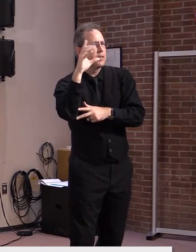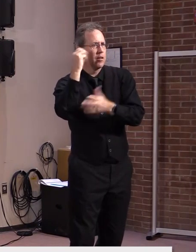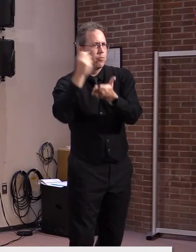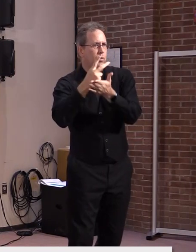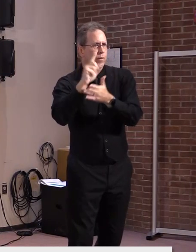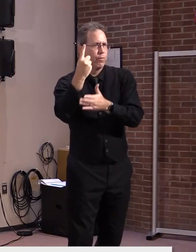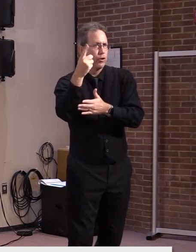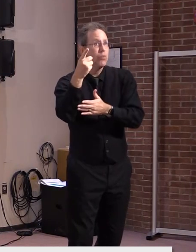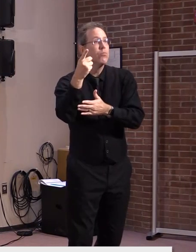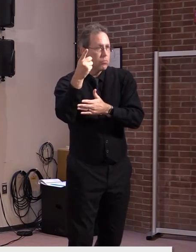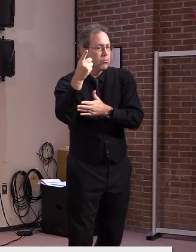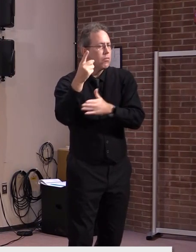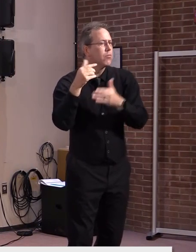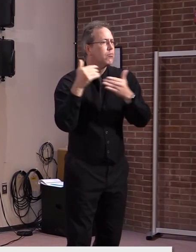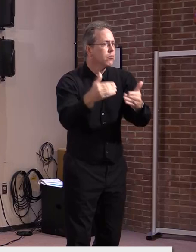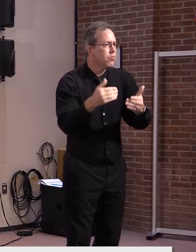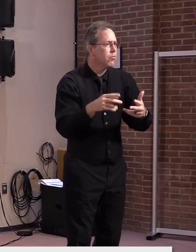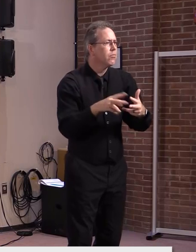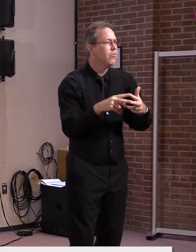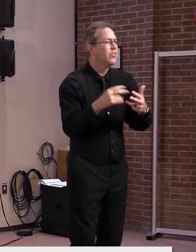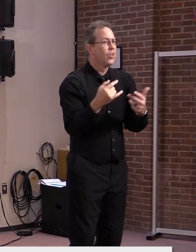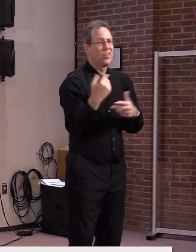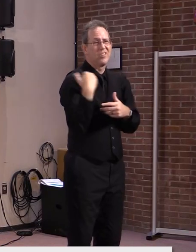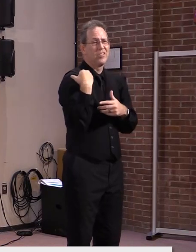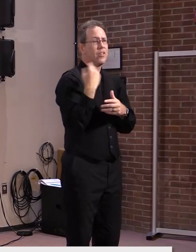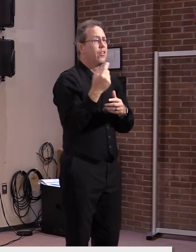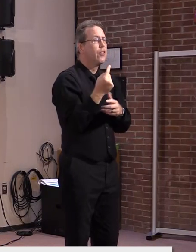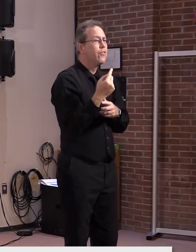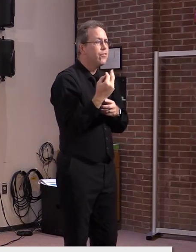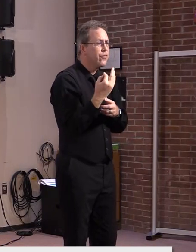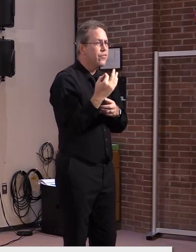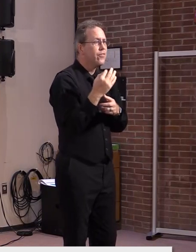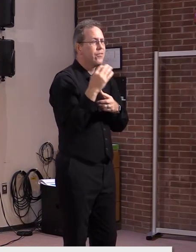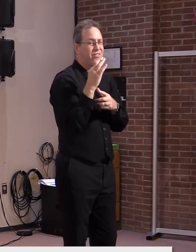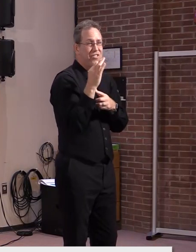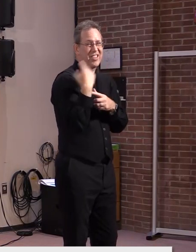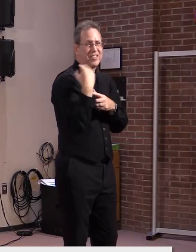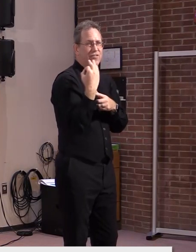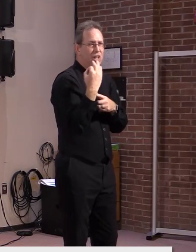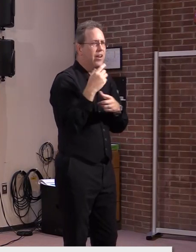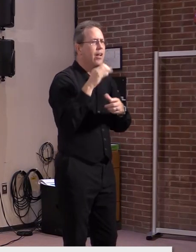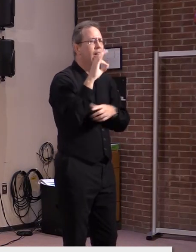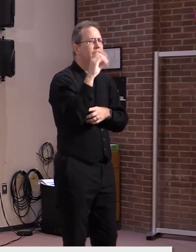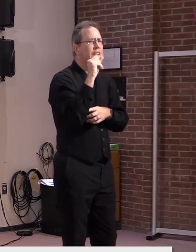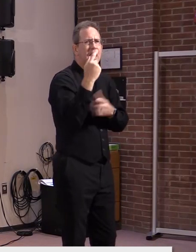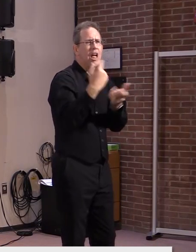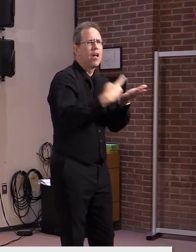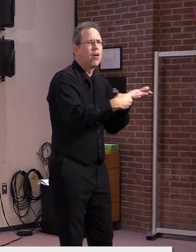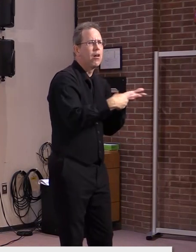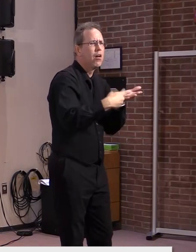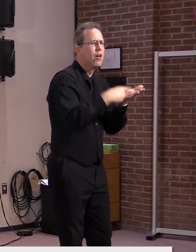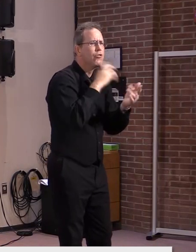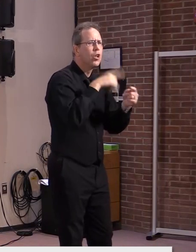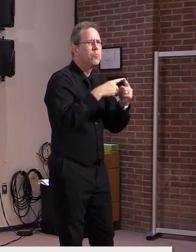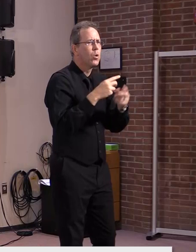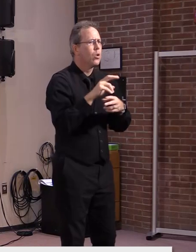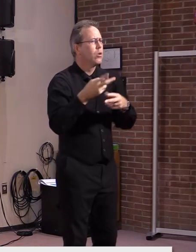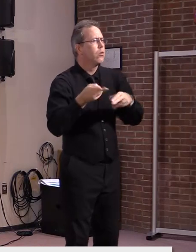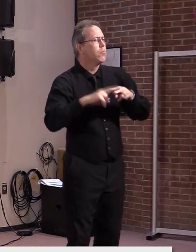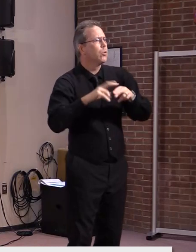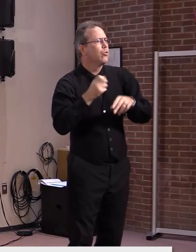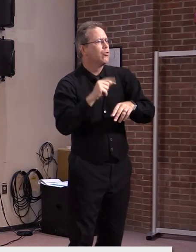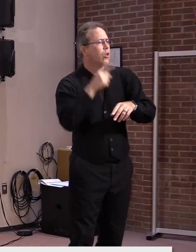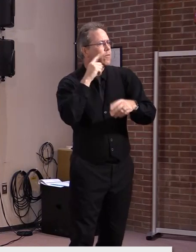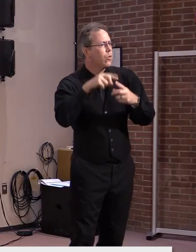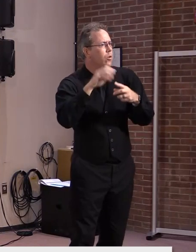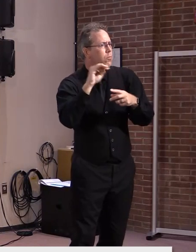the FDA's advisory committee is holding meetings to discuss the Moderna and Johnson & Johnson boosters for those 18 years